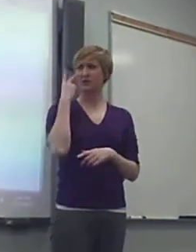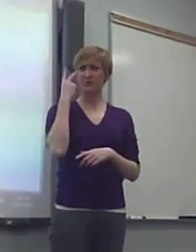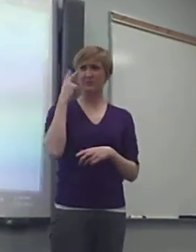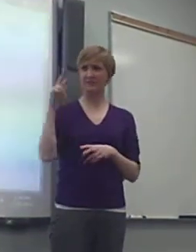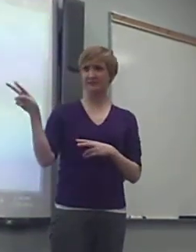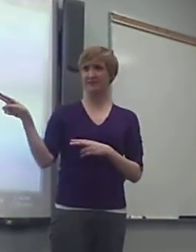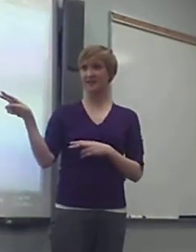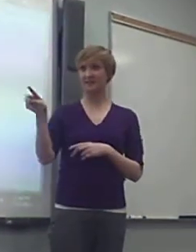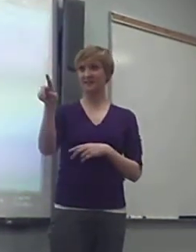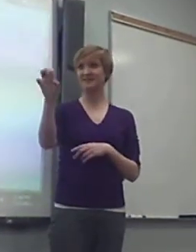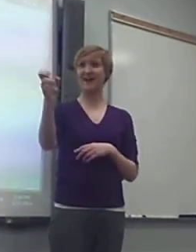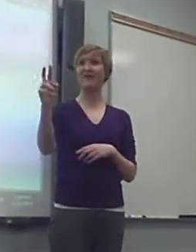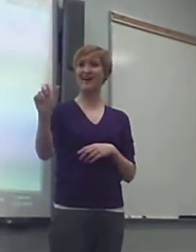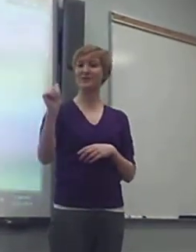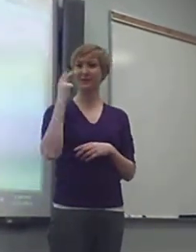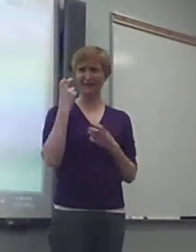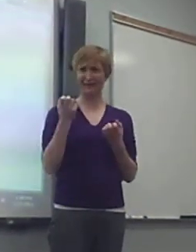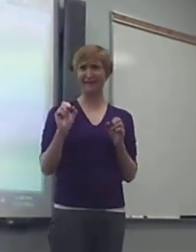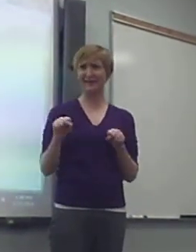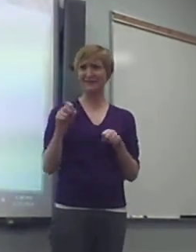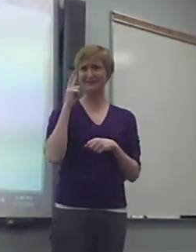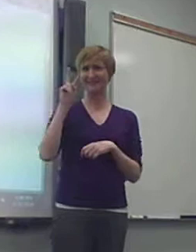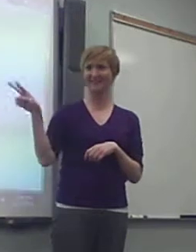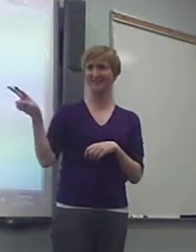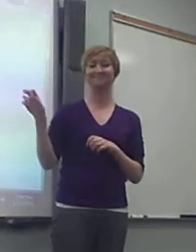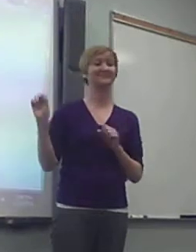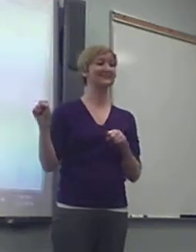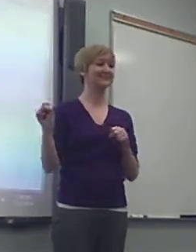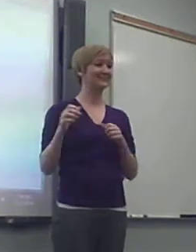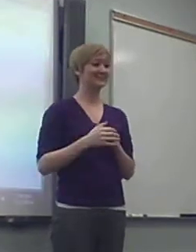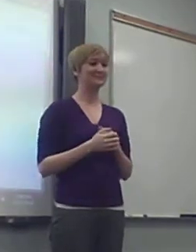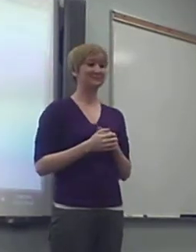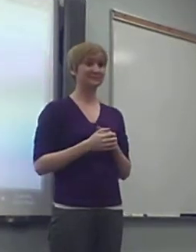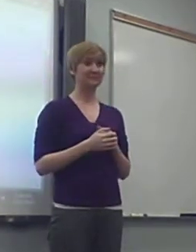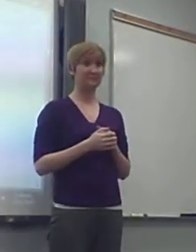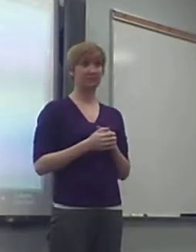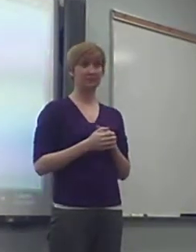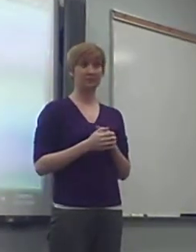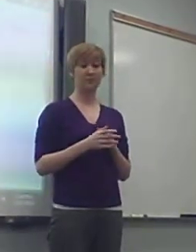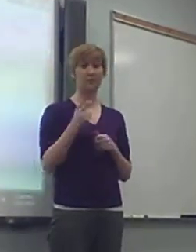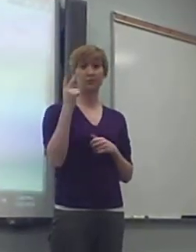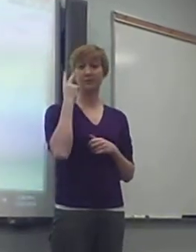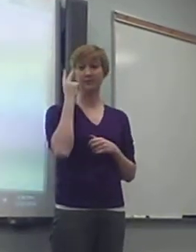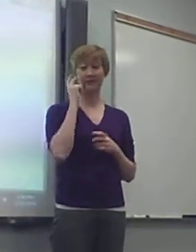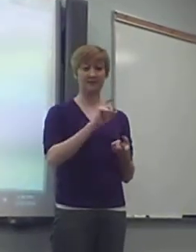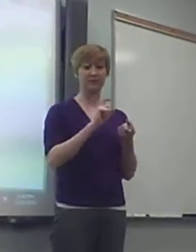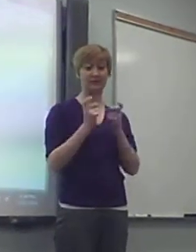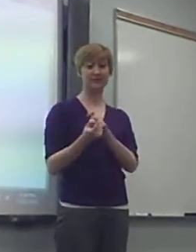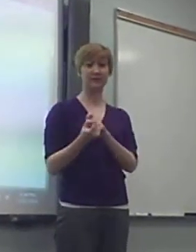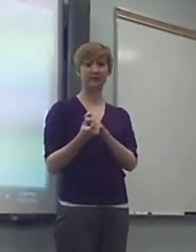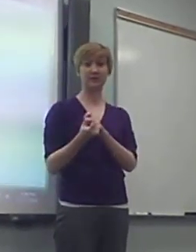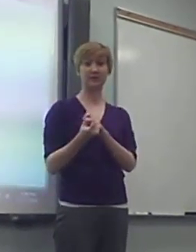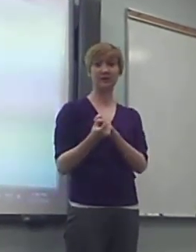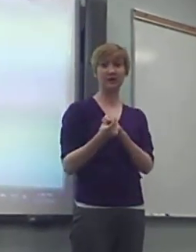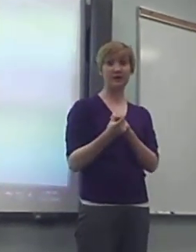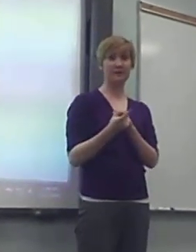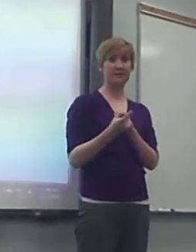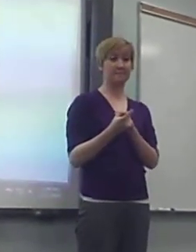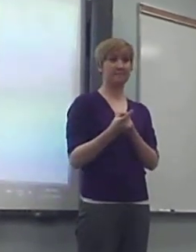You did. Okay, all right, great. I just want to double check. So in the translation, they said because he did not give the glory to God. So instead,